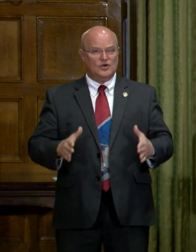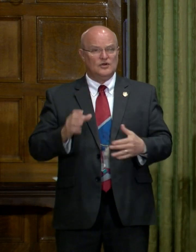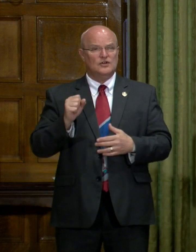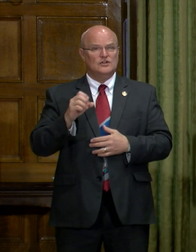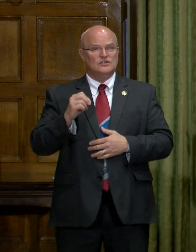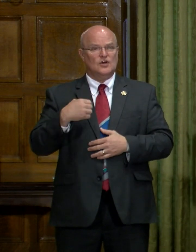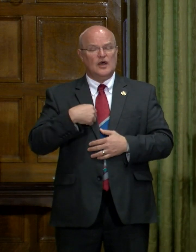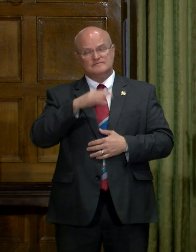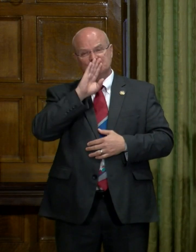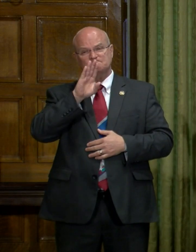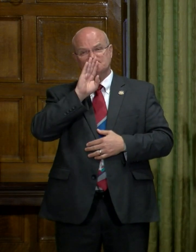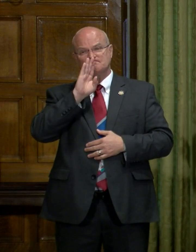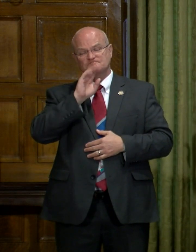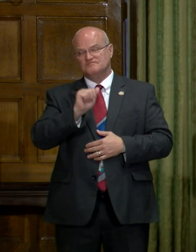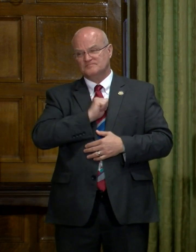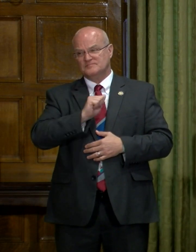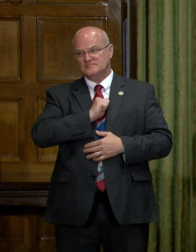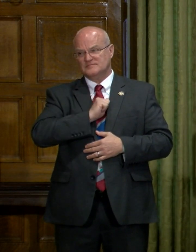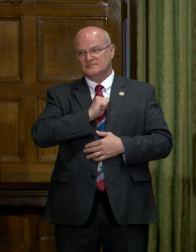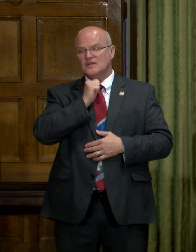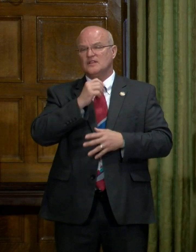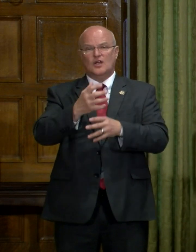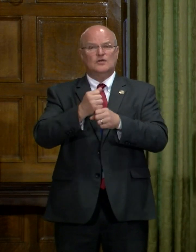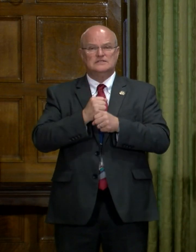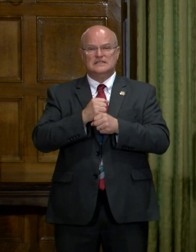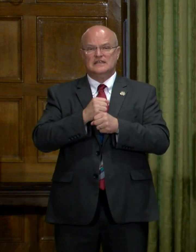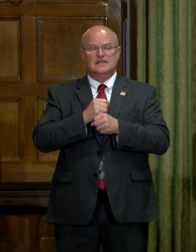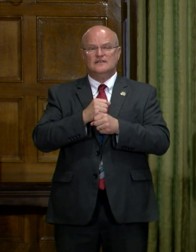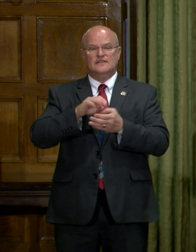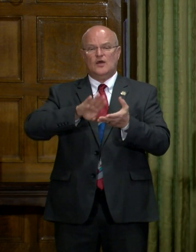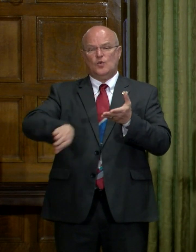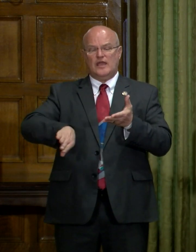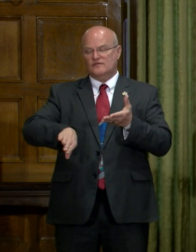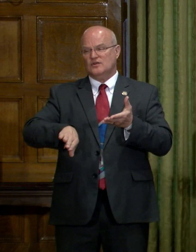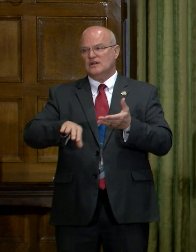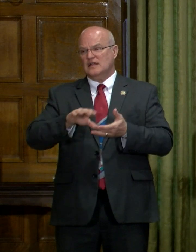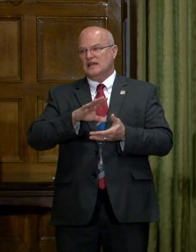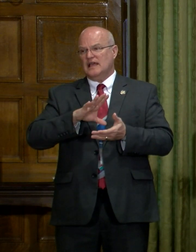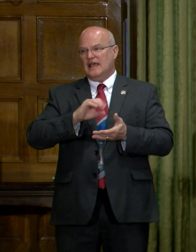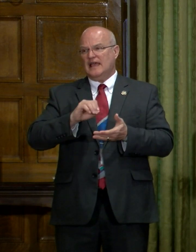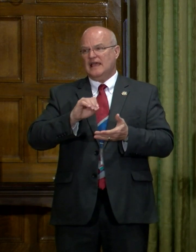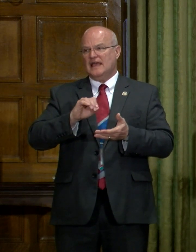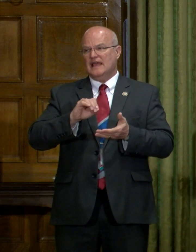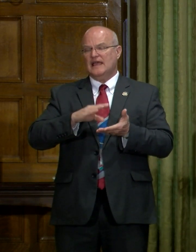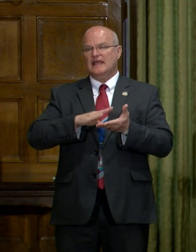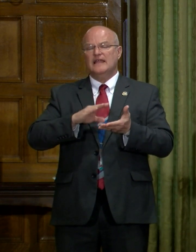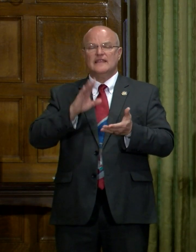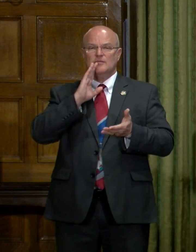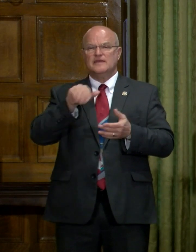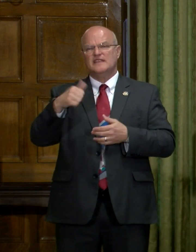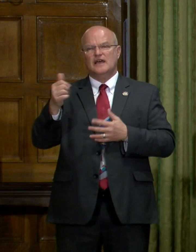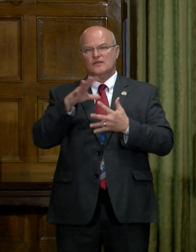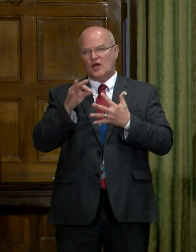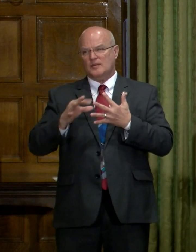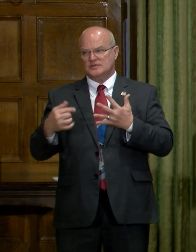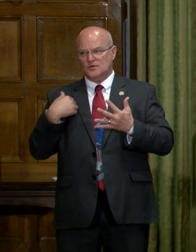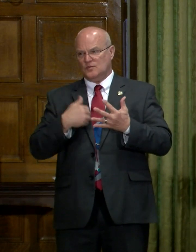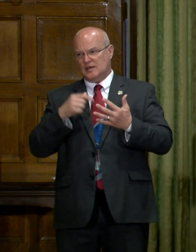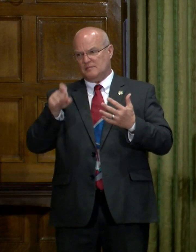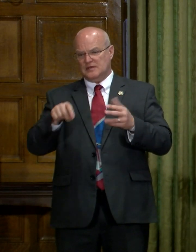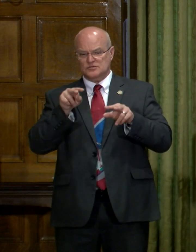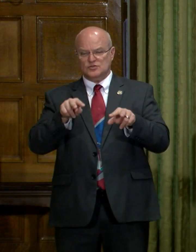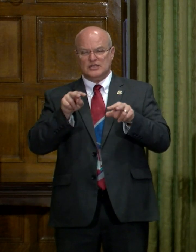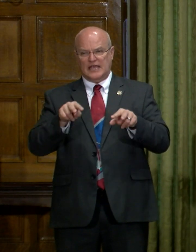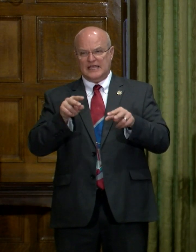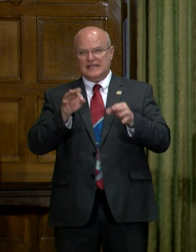so I'm frustrated by that, but we have not received the waiver, and that would be the other option that we would have